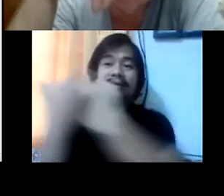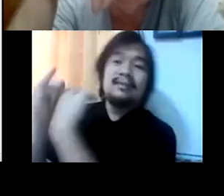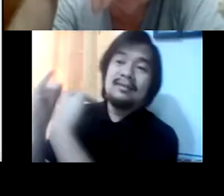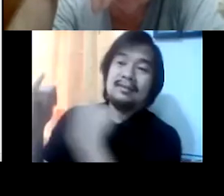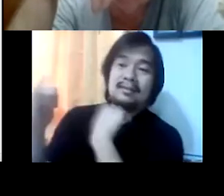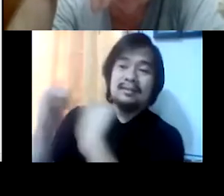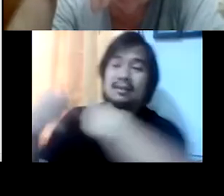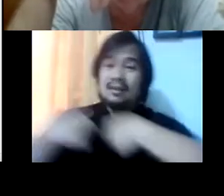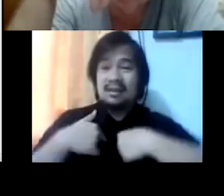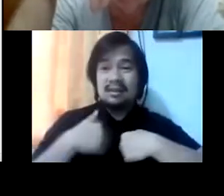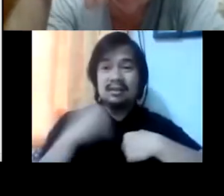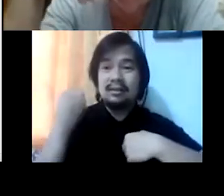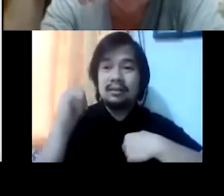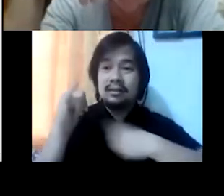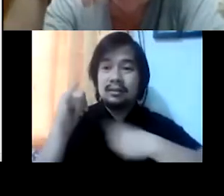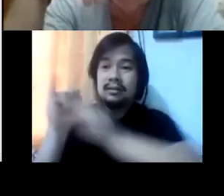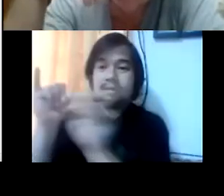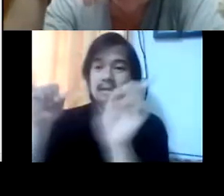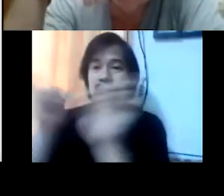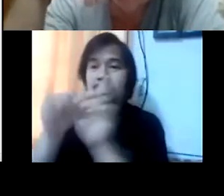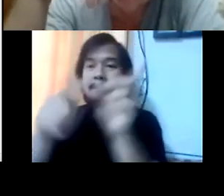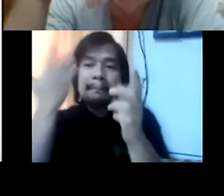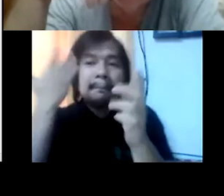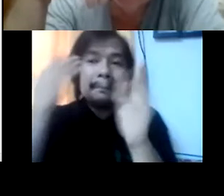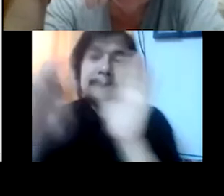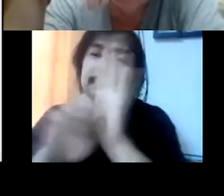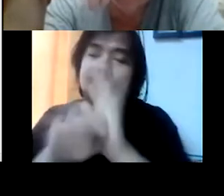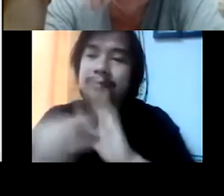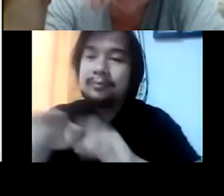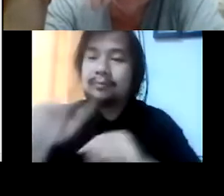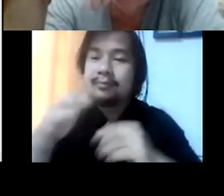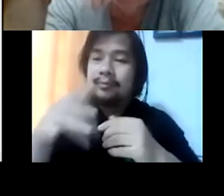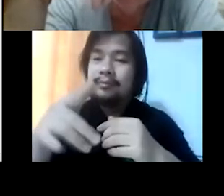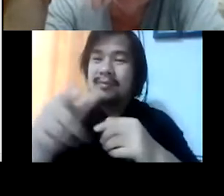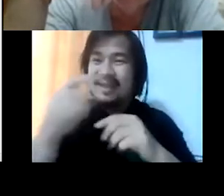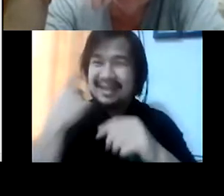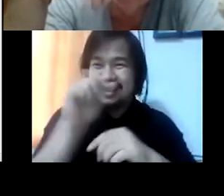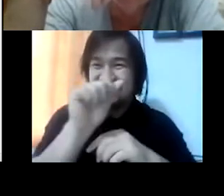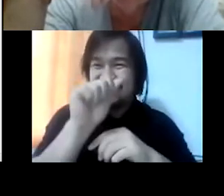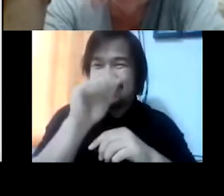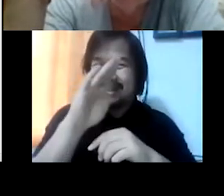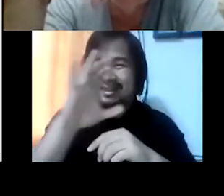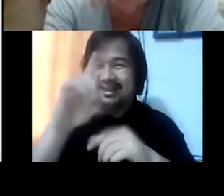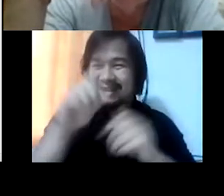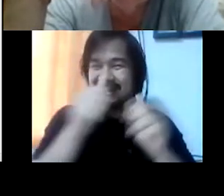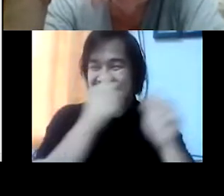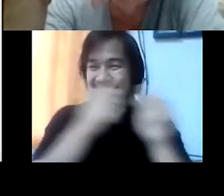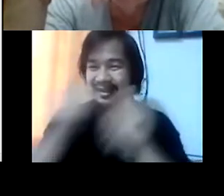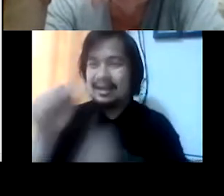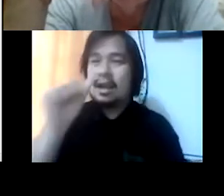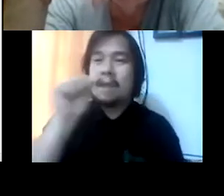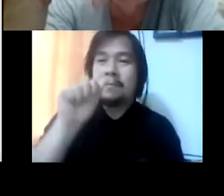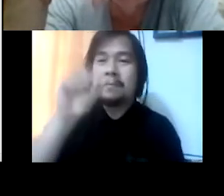So Shaq starts it off inward with yellow, but I don't know. It